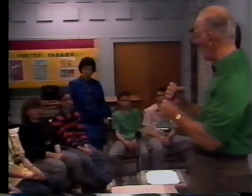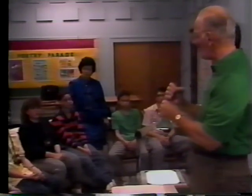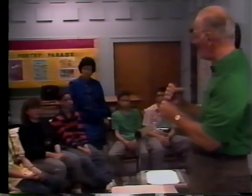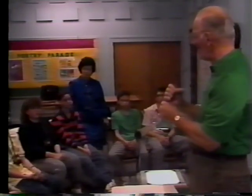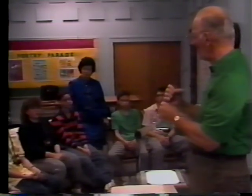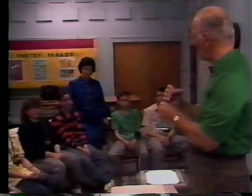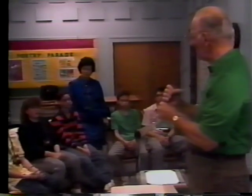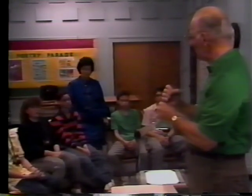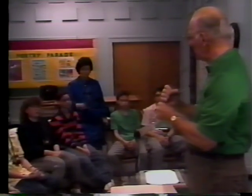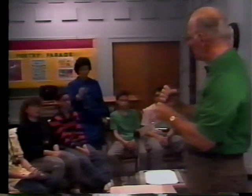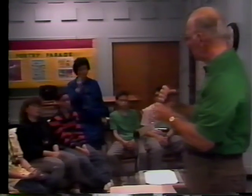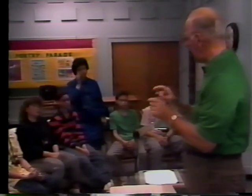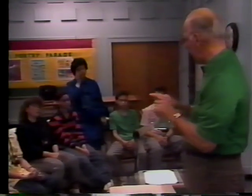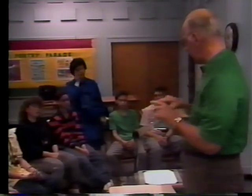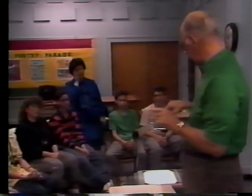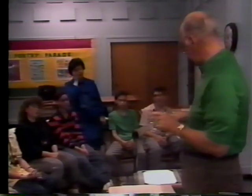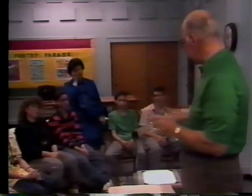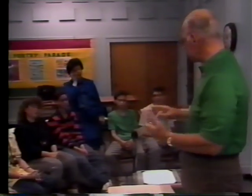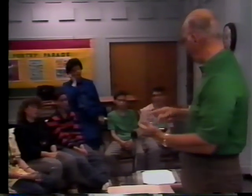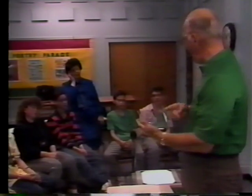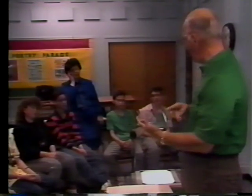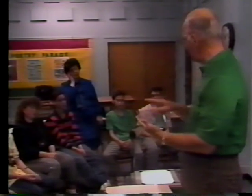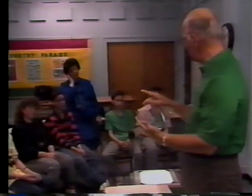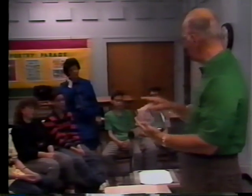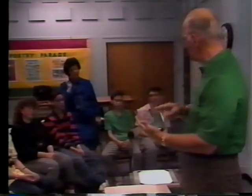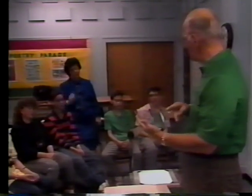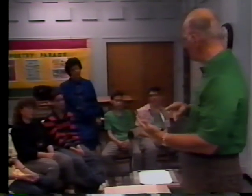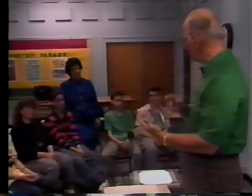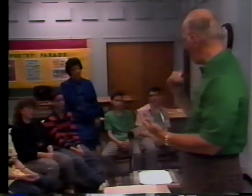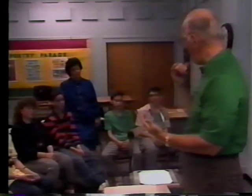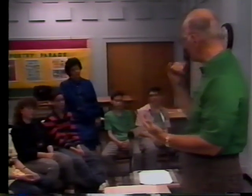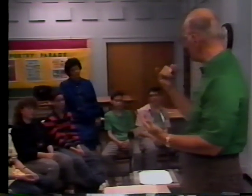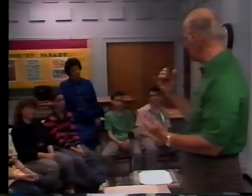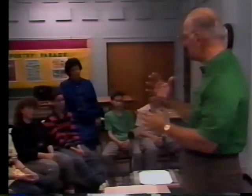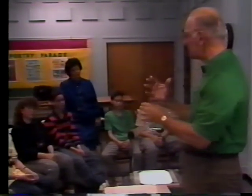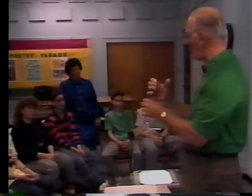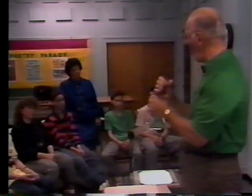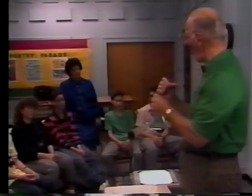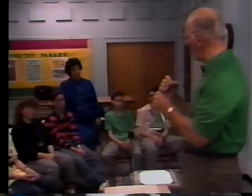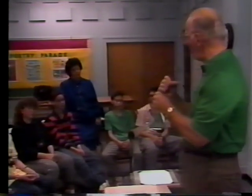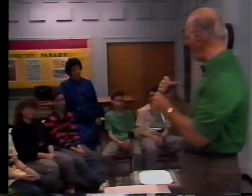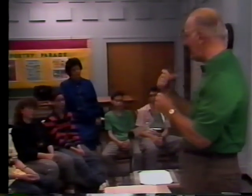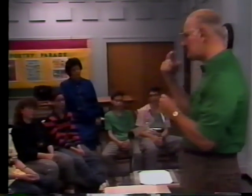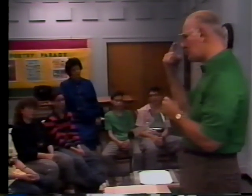to. Like in his poem, the idea is to hold fast